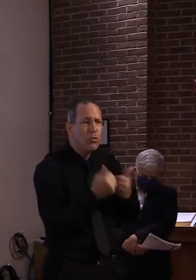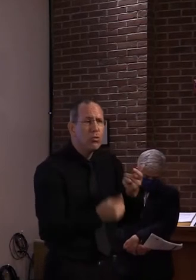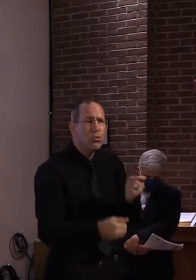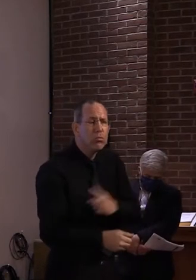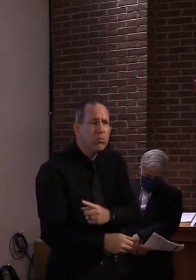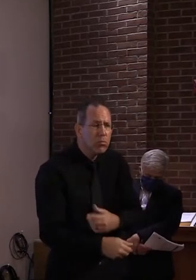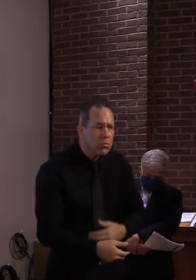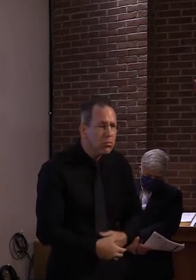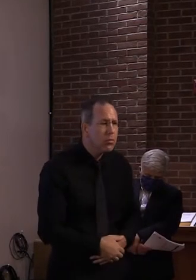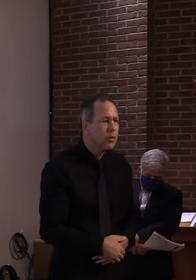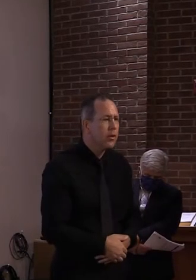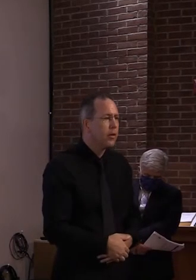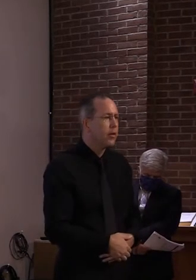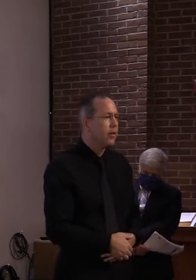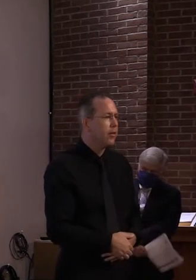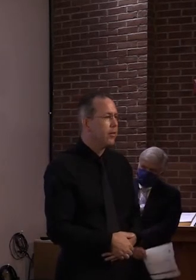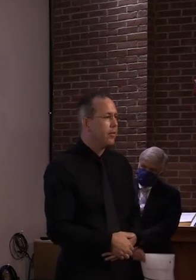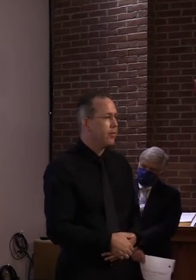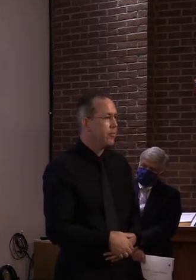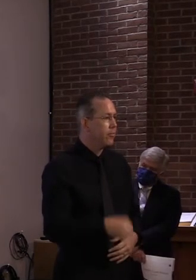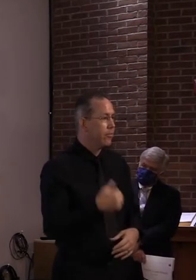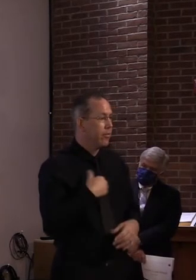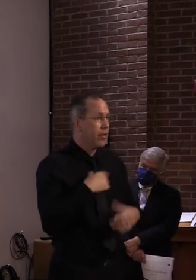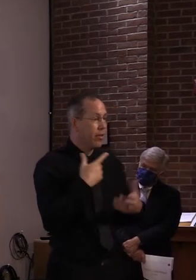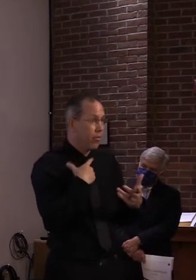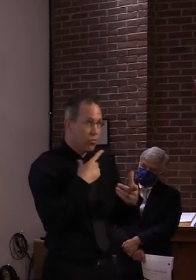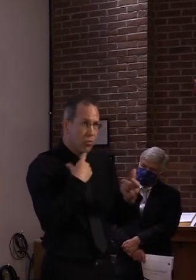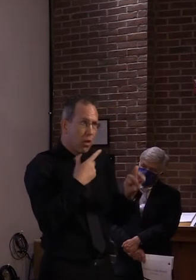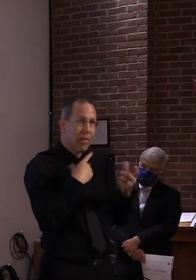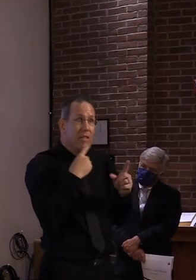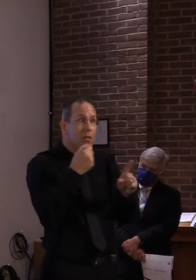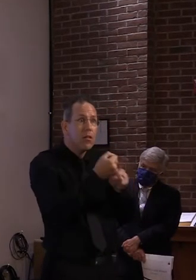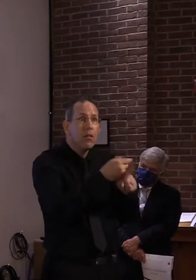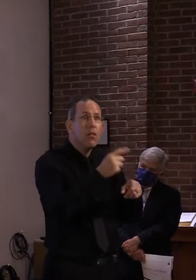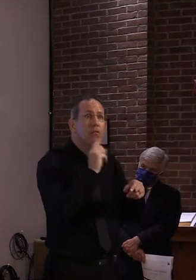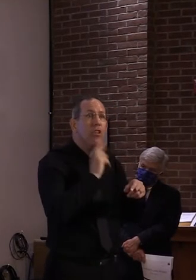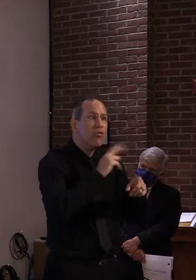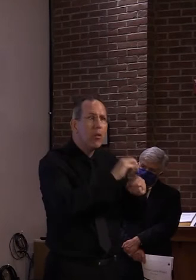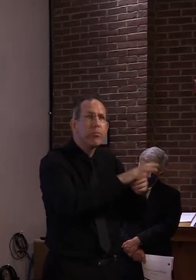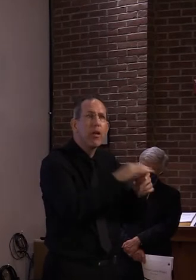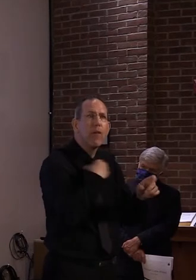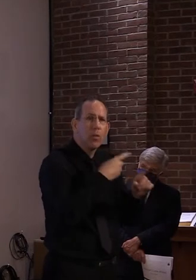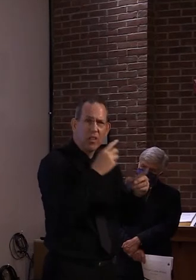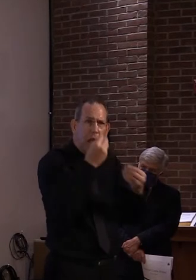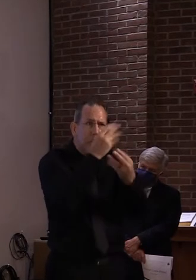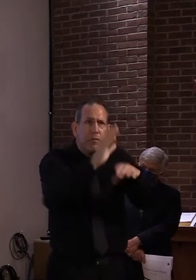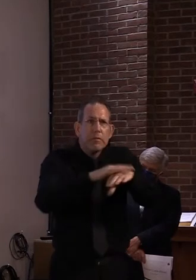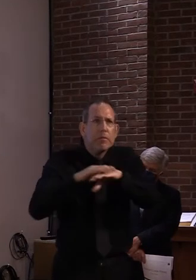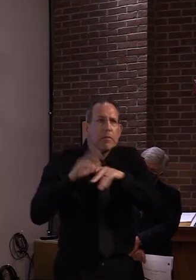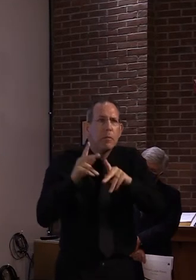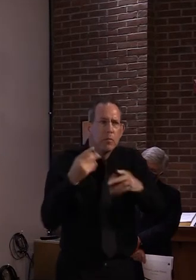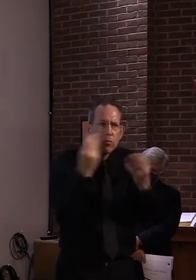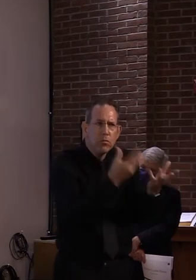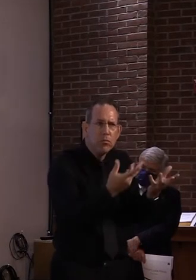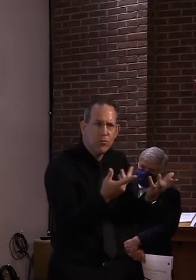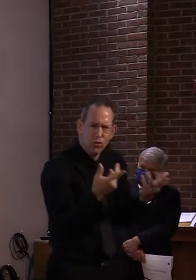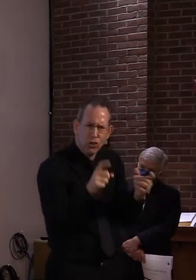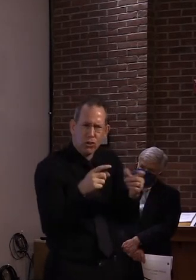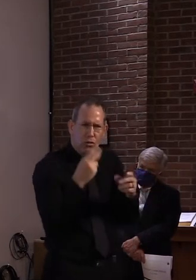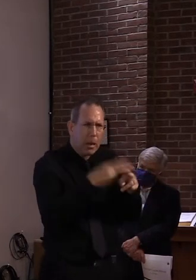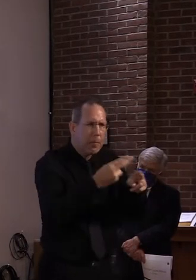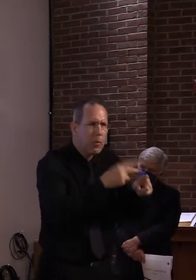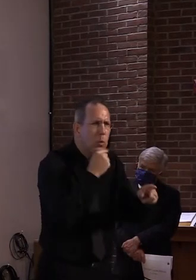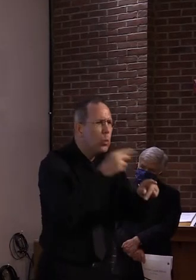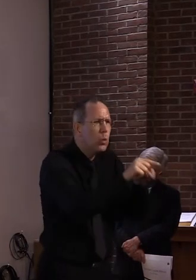about wanting to enter a restaurant? Yeah, so I'll I'll restate what I said at the outset of